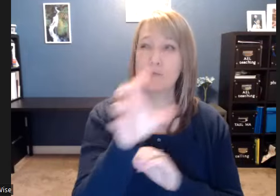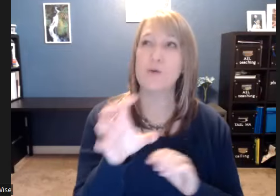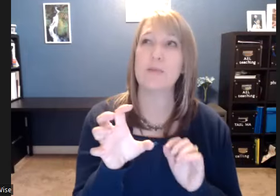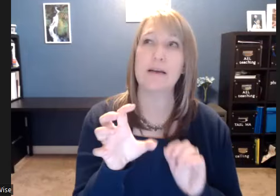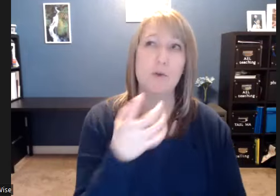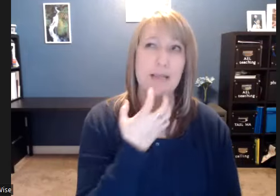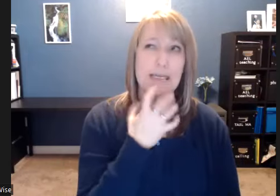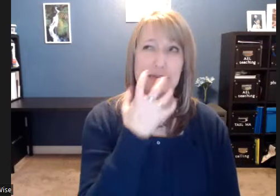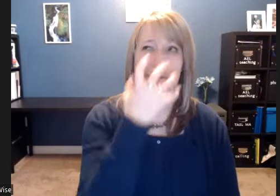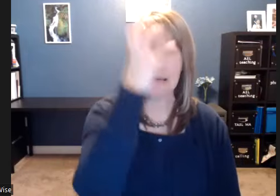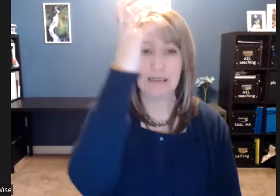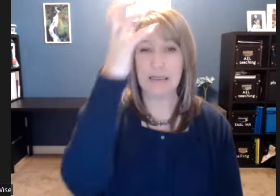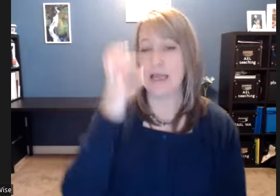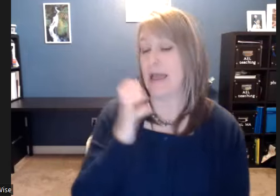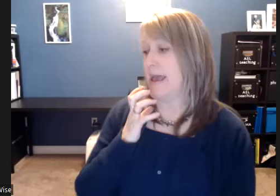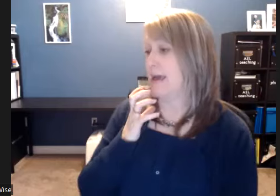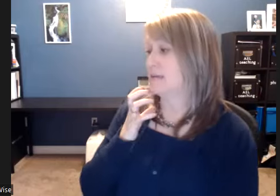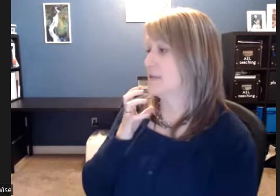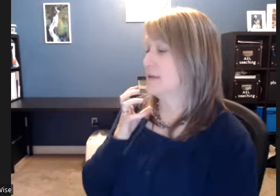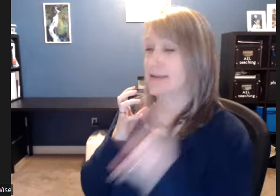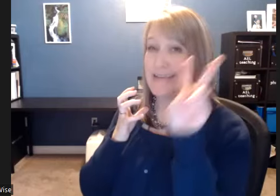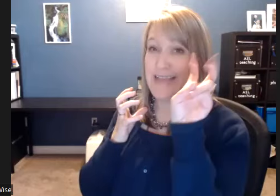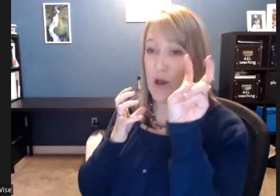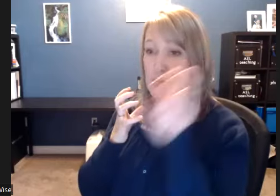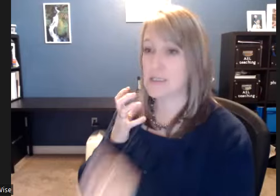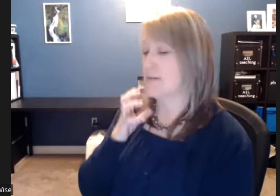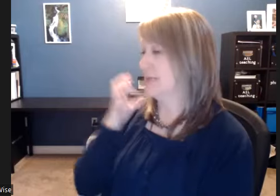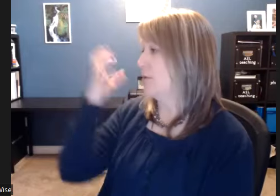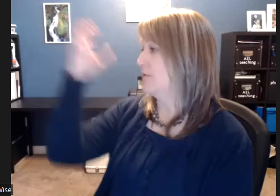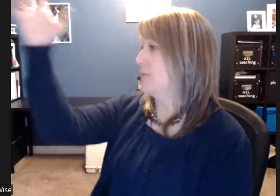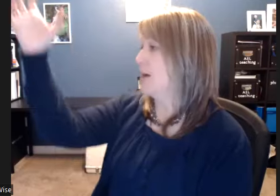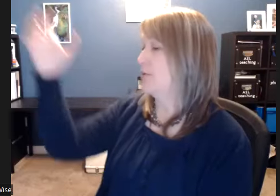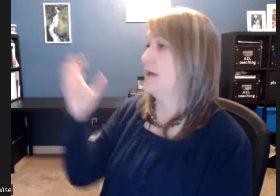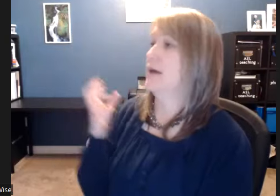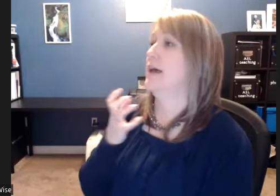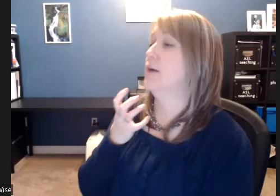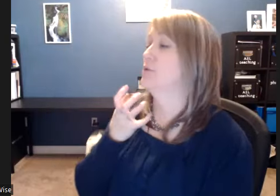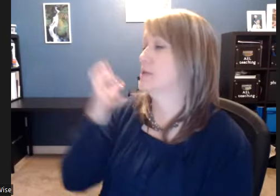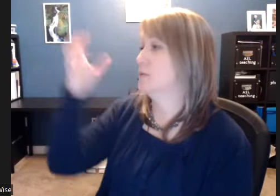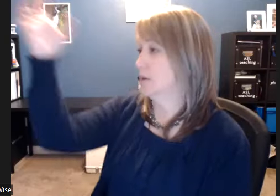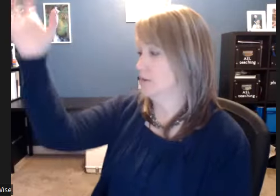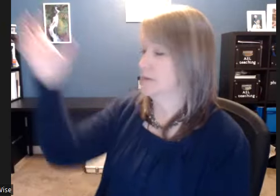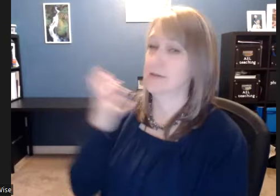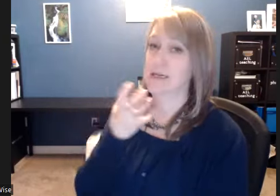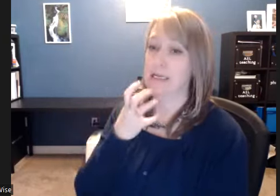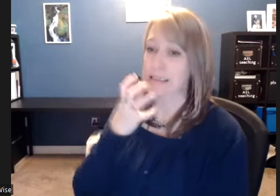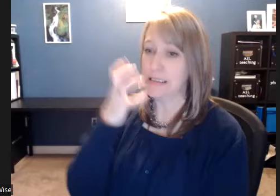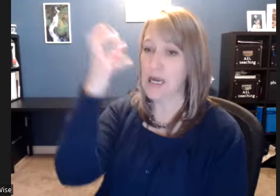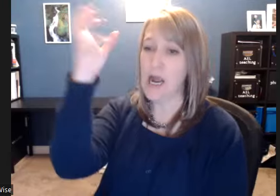wiggle back and forth, I guess, as the sound comes out of your mouth, out into the world. Okay.